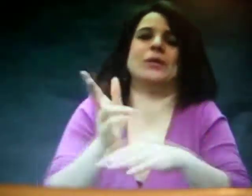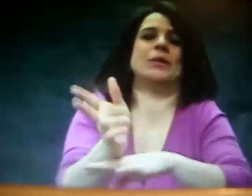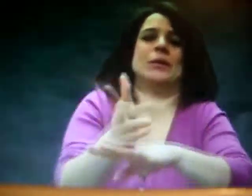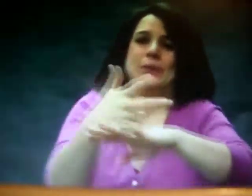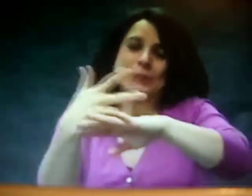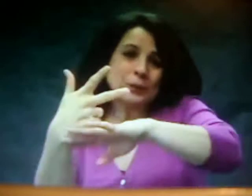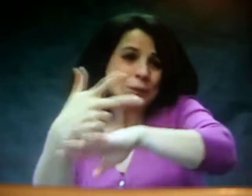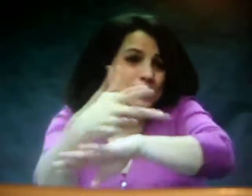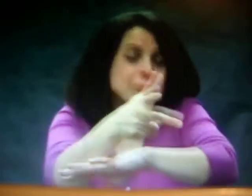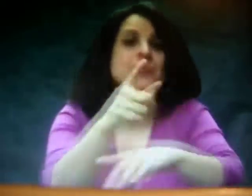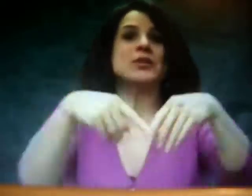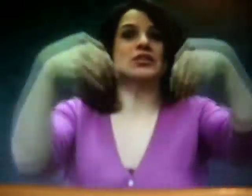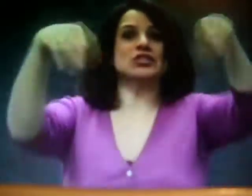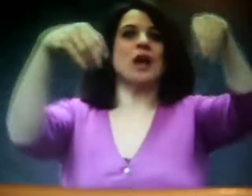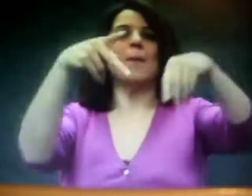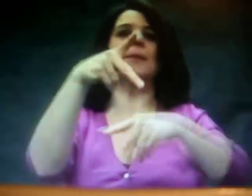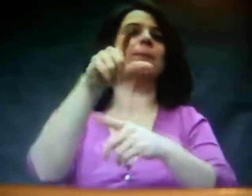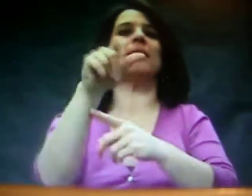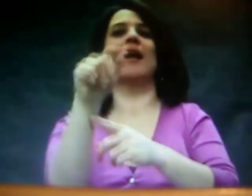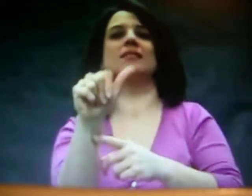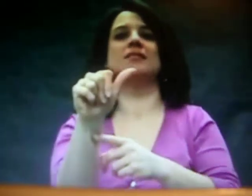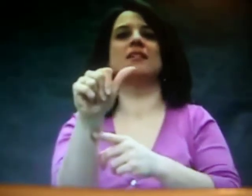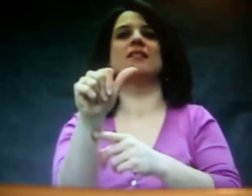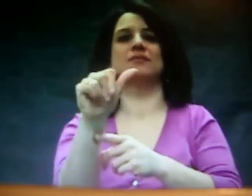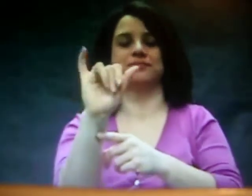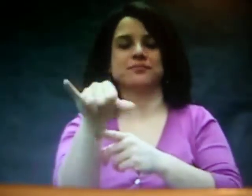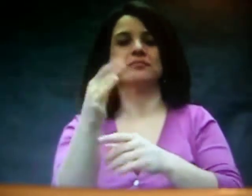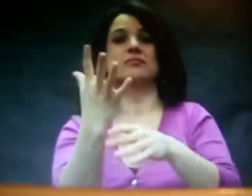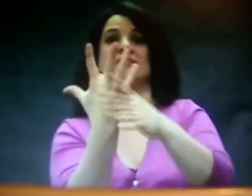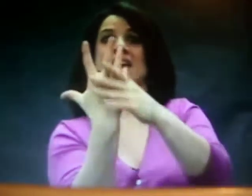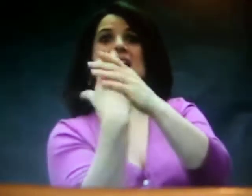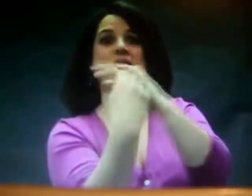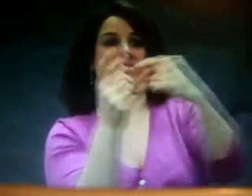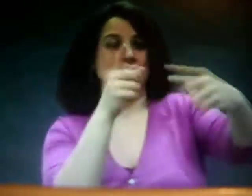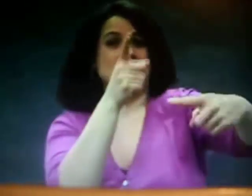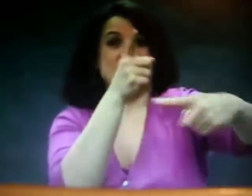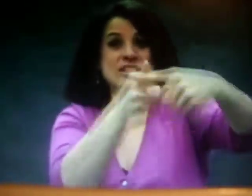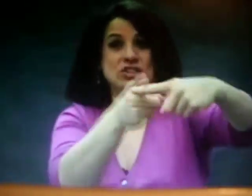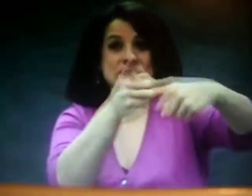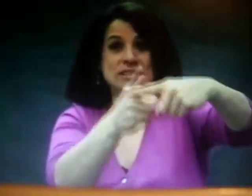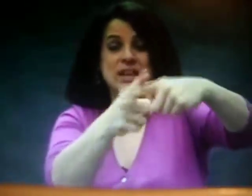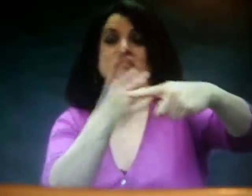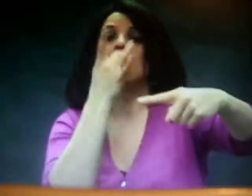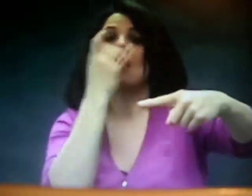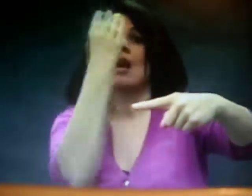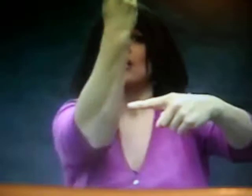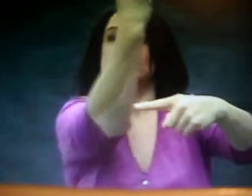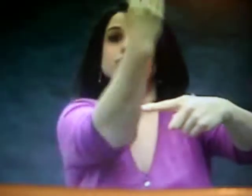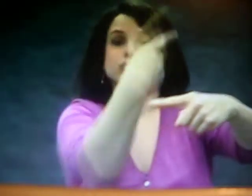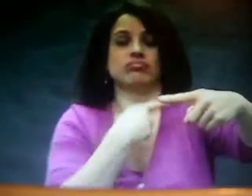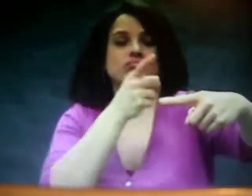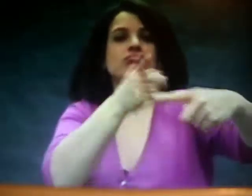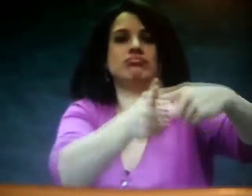minute. I got back in my car and got ready to pull out into the intersection where there was a